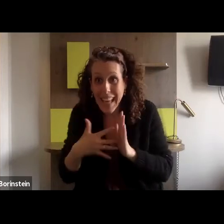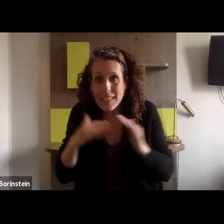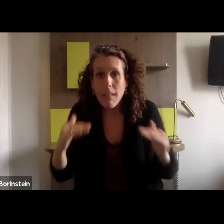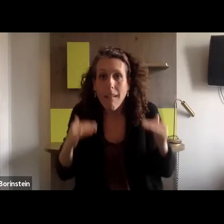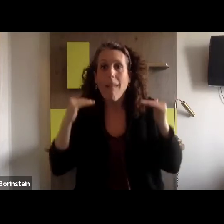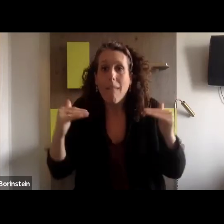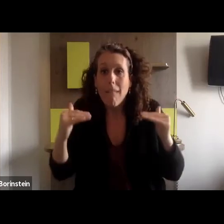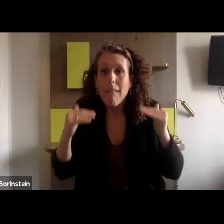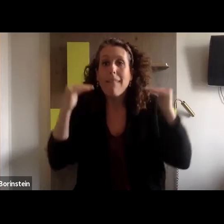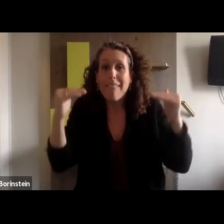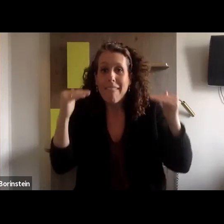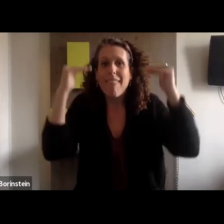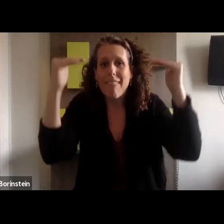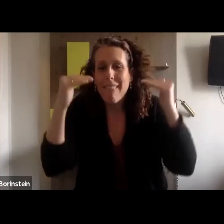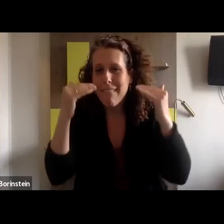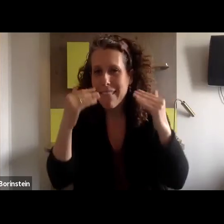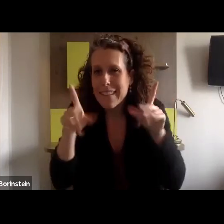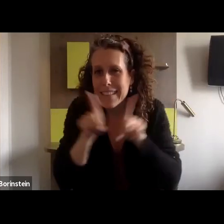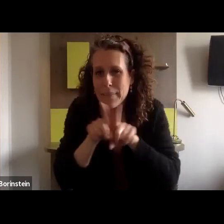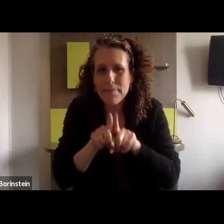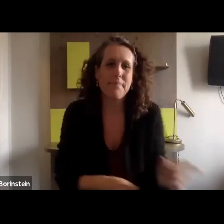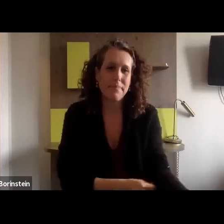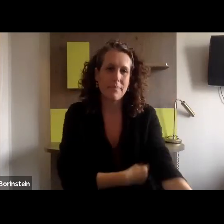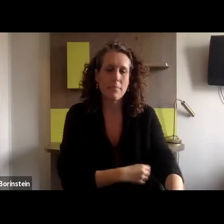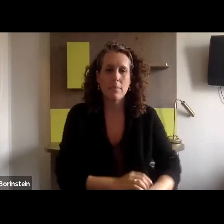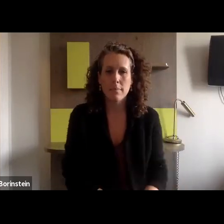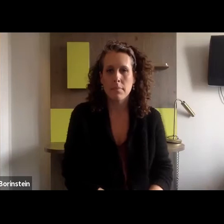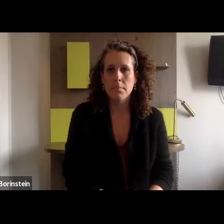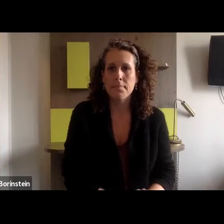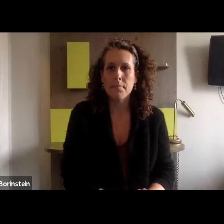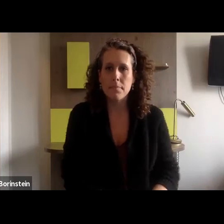education course in Swiss German Sign Language.